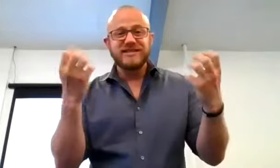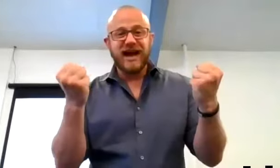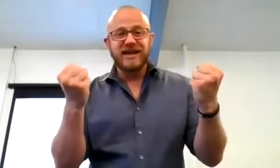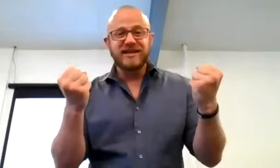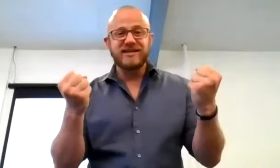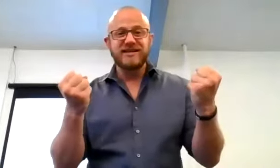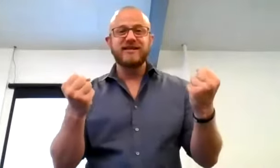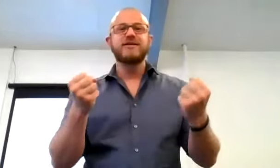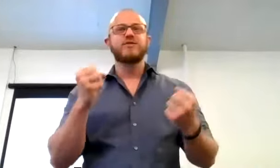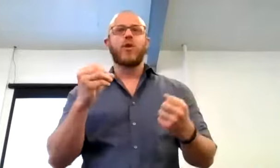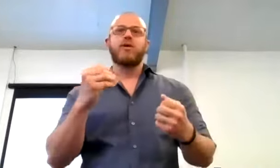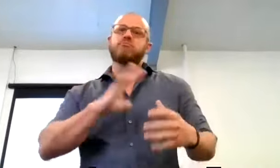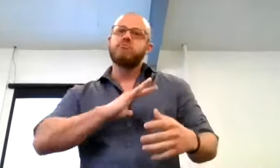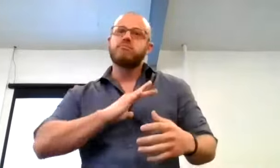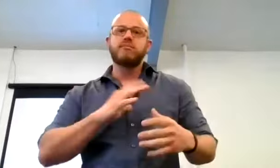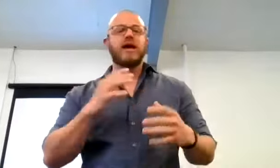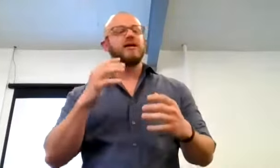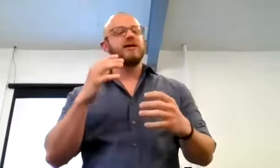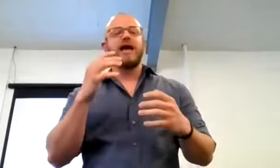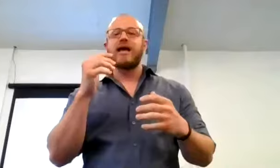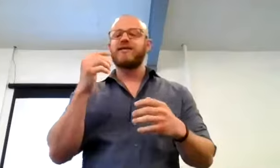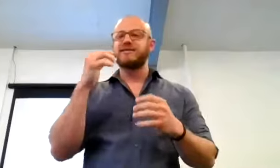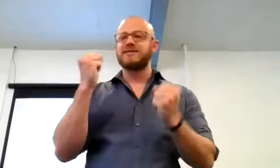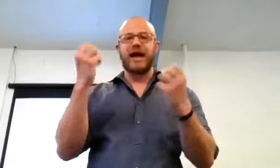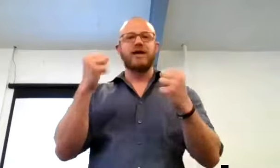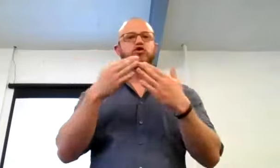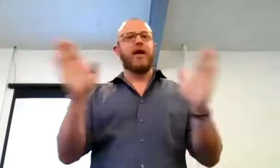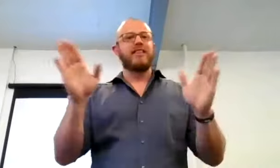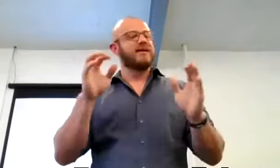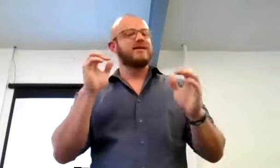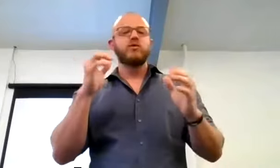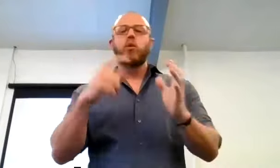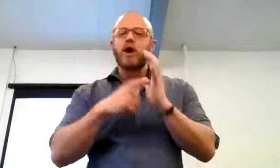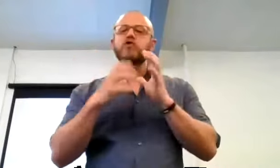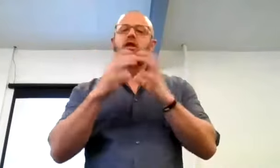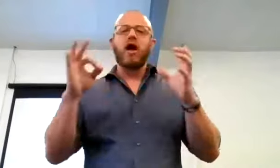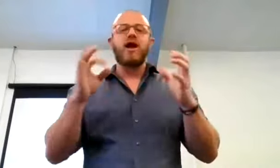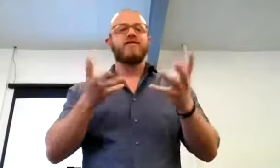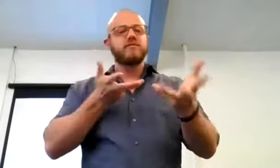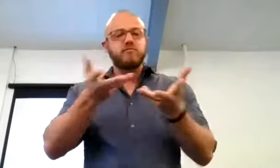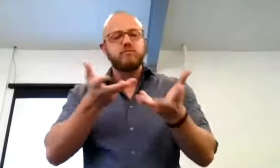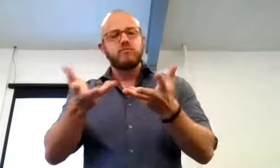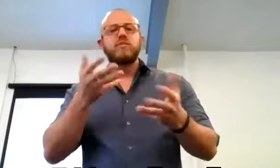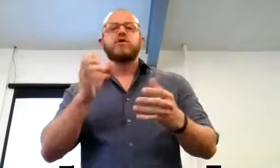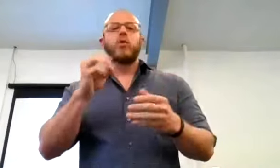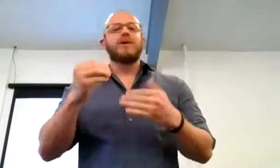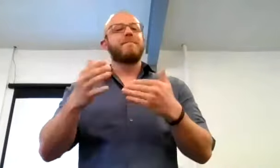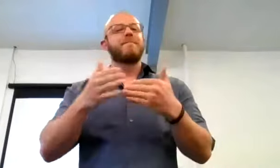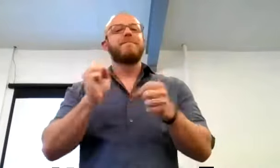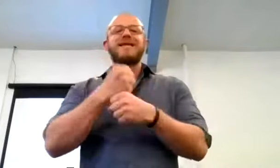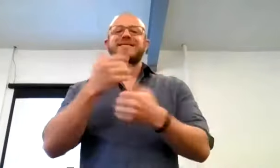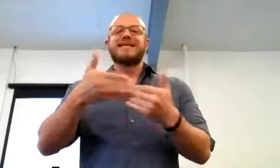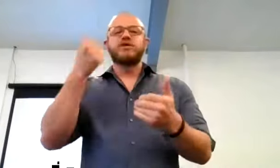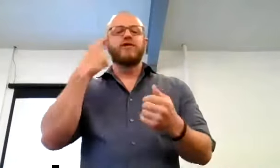really get like, just spoofing other languages. But But just generally requiring, it takes a lot of like, just